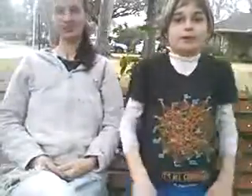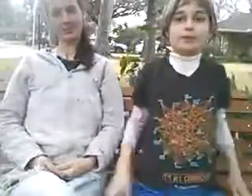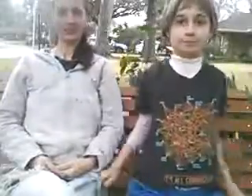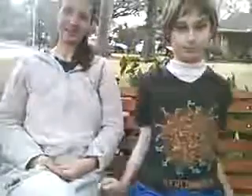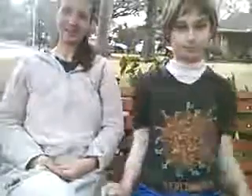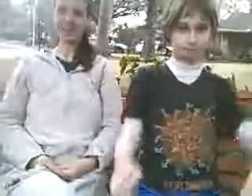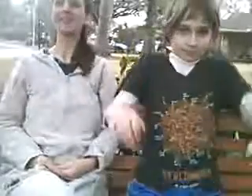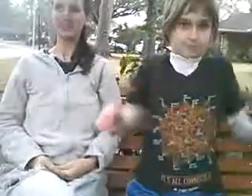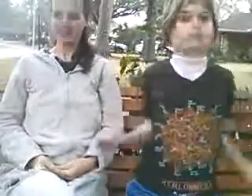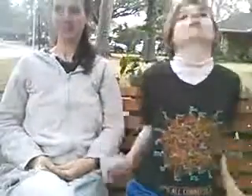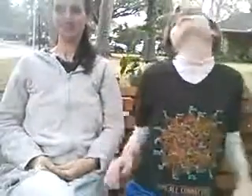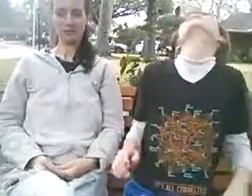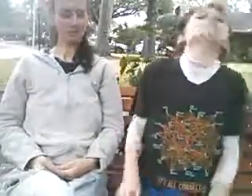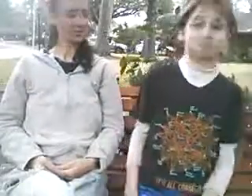your head posture.